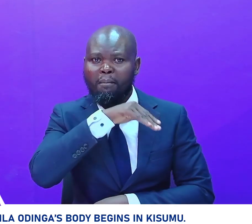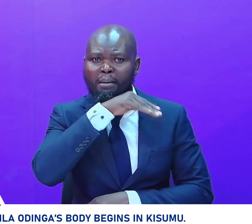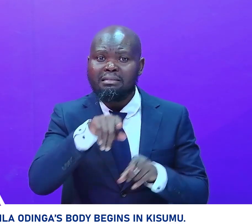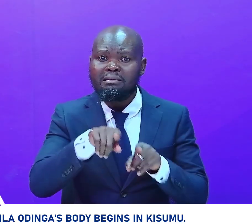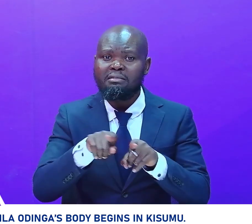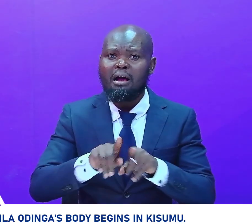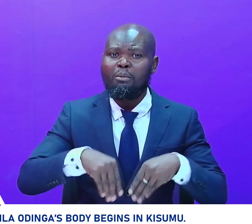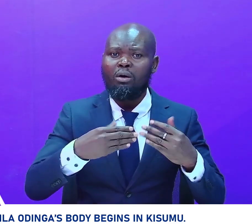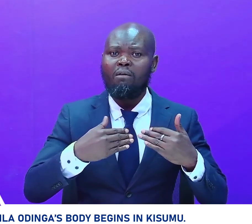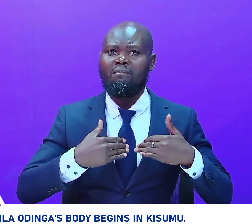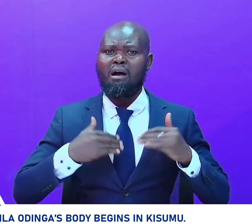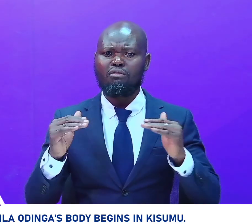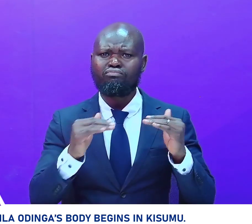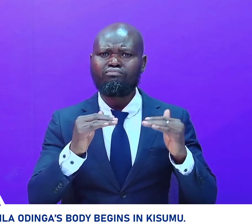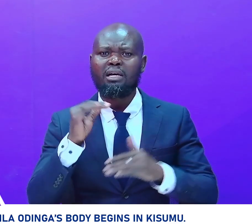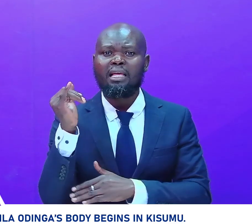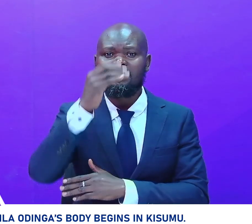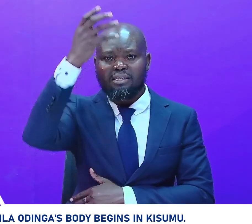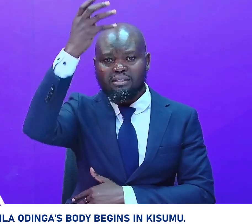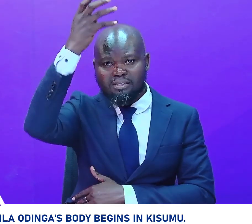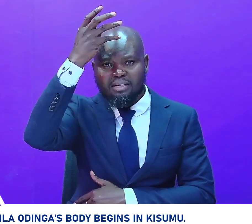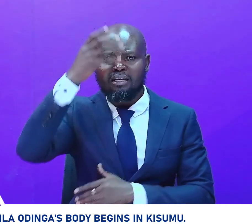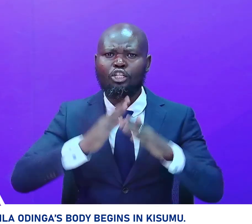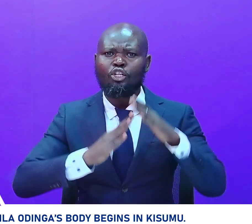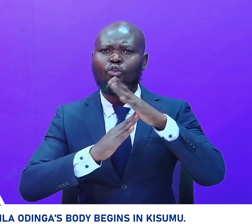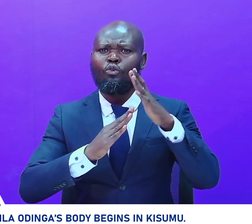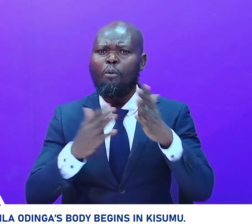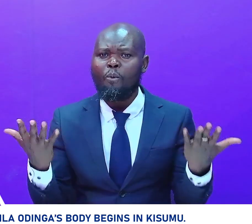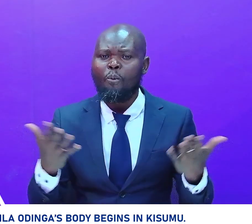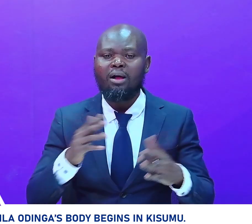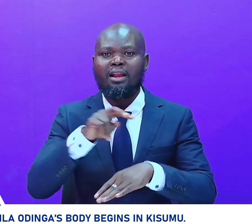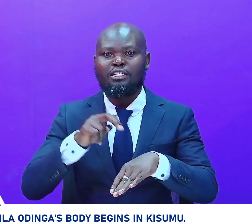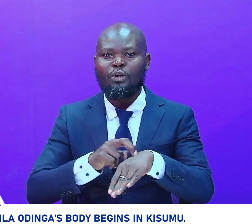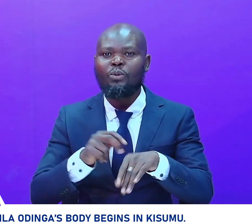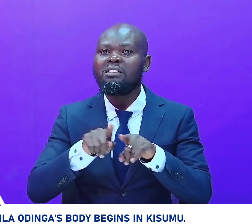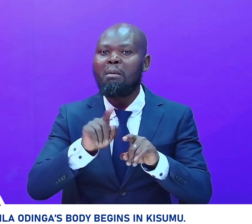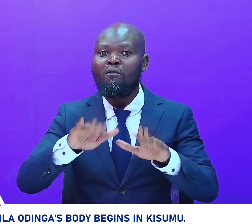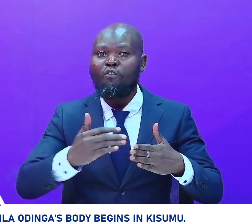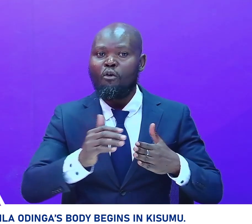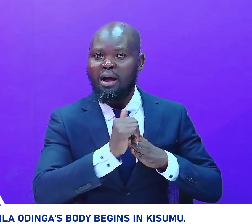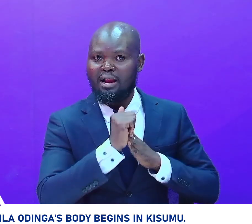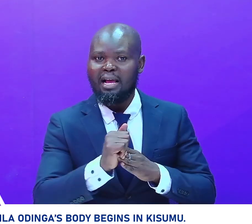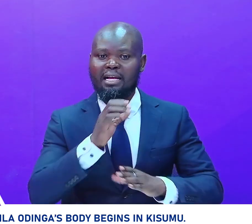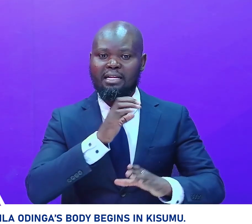period for Odinga, whose legacy has drawn crowds and tributes from leaders and citizens